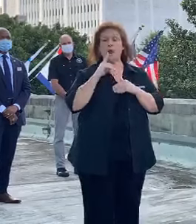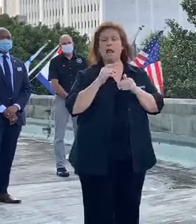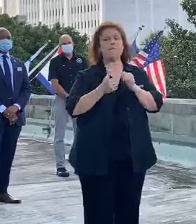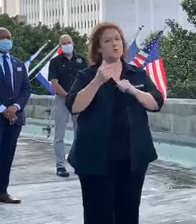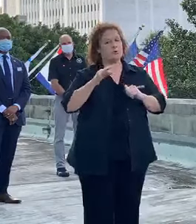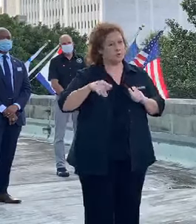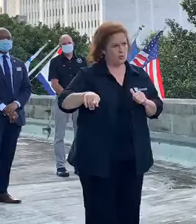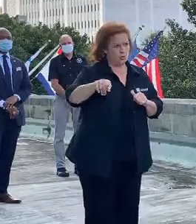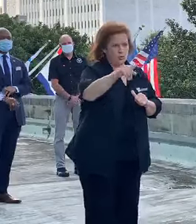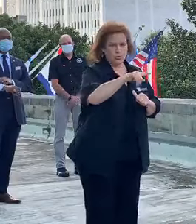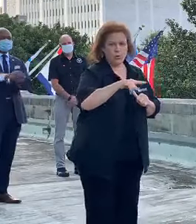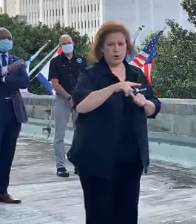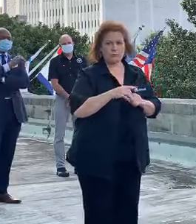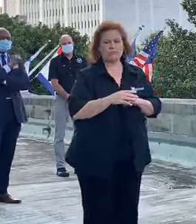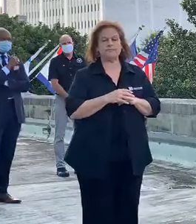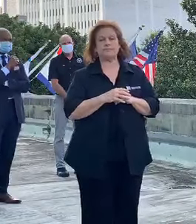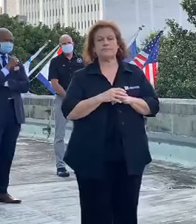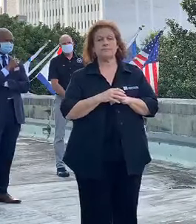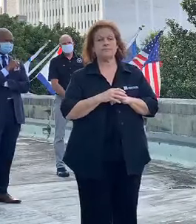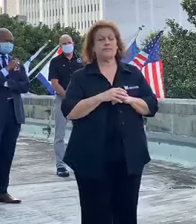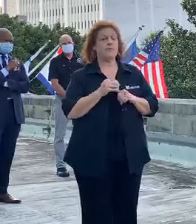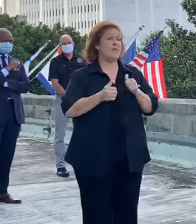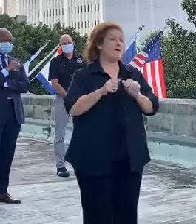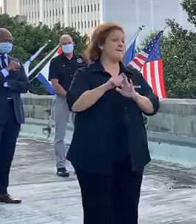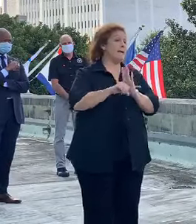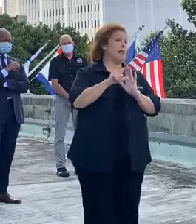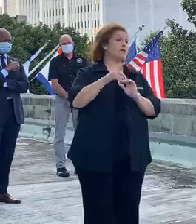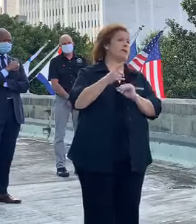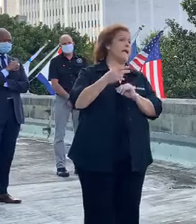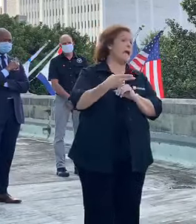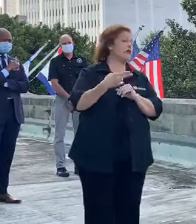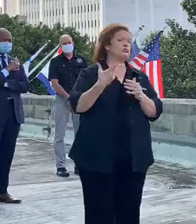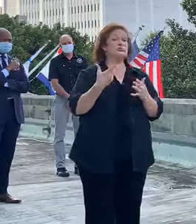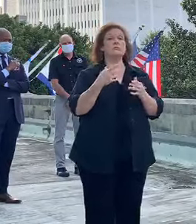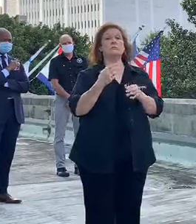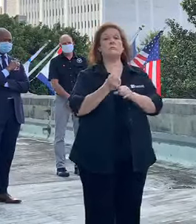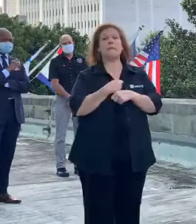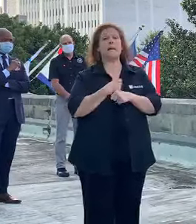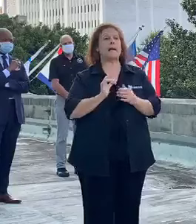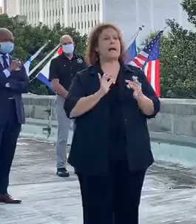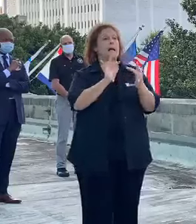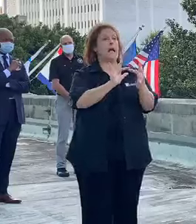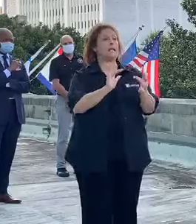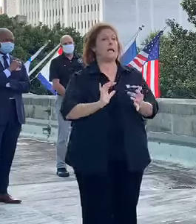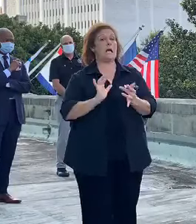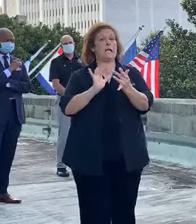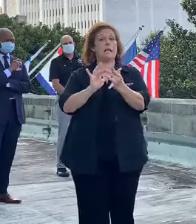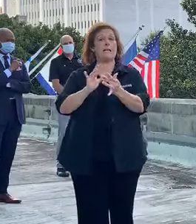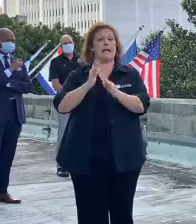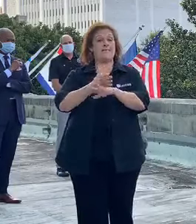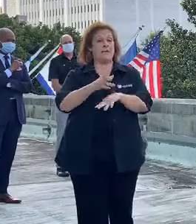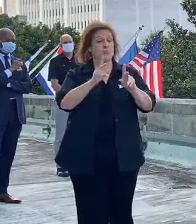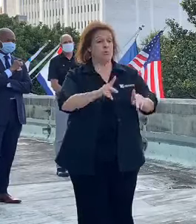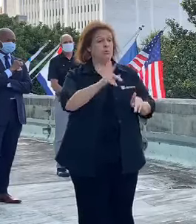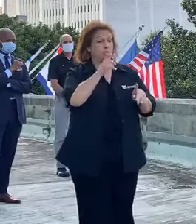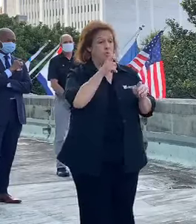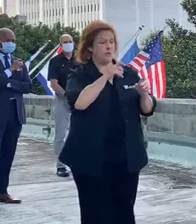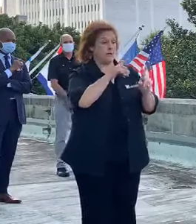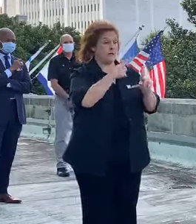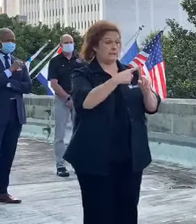So whether it's, of course, the state, LDH, making that initial contact after someone is tested